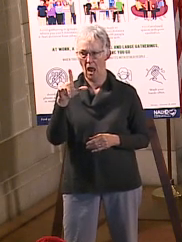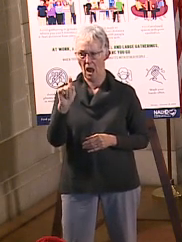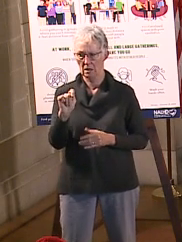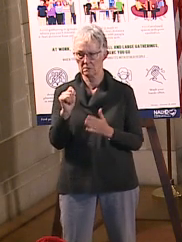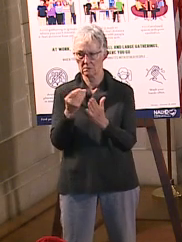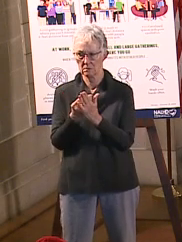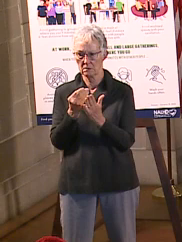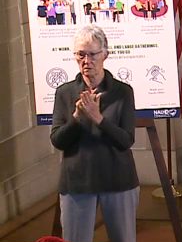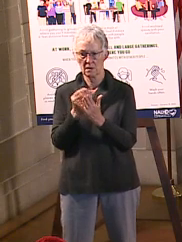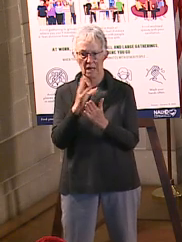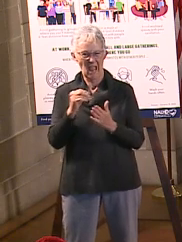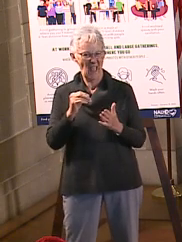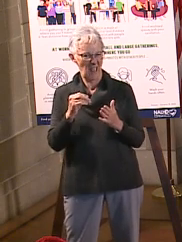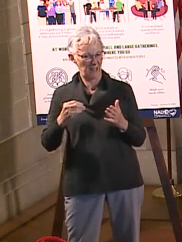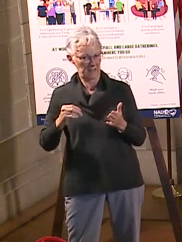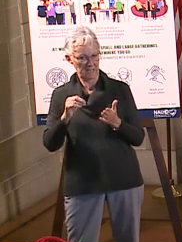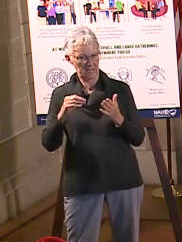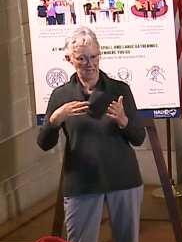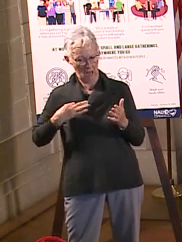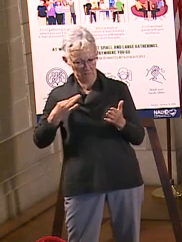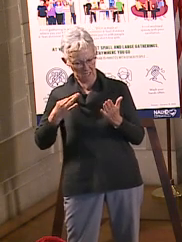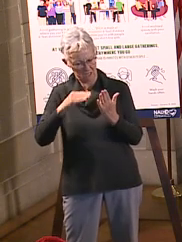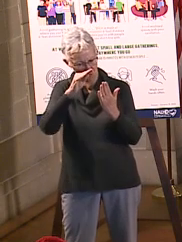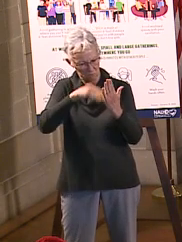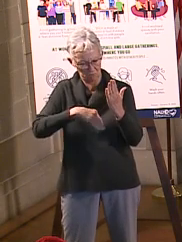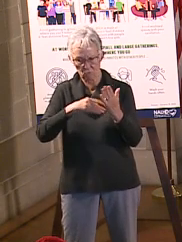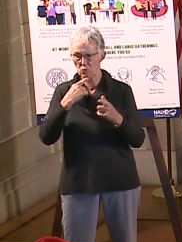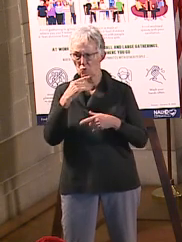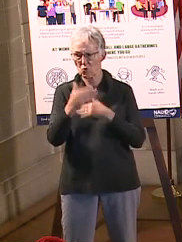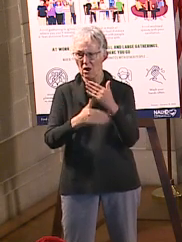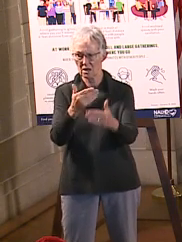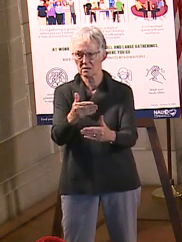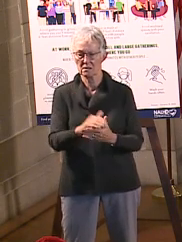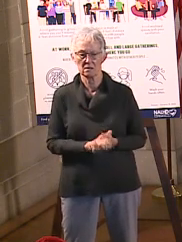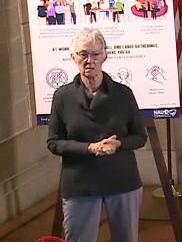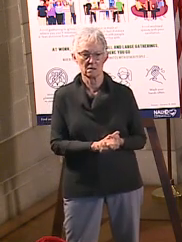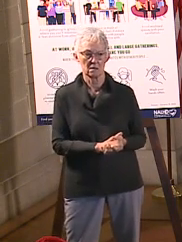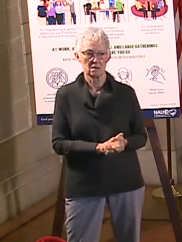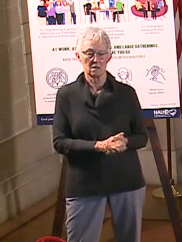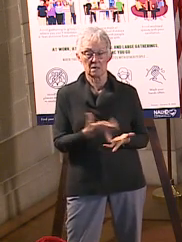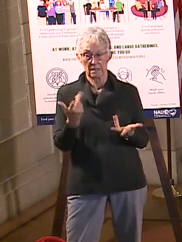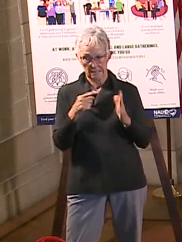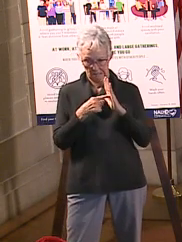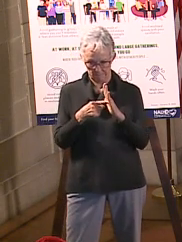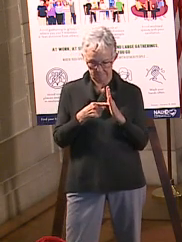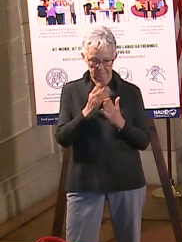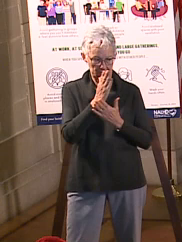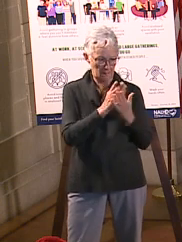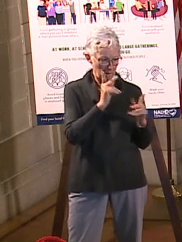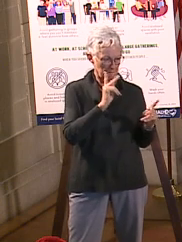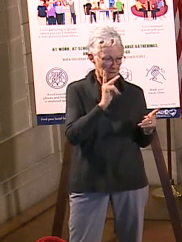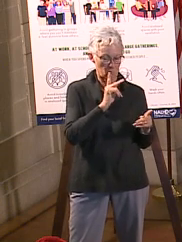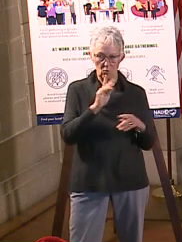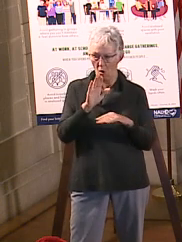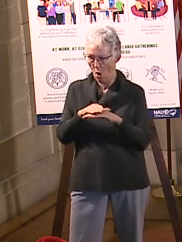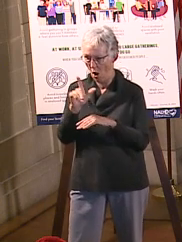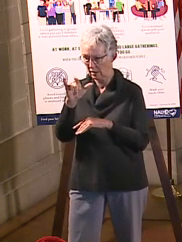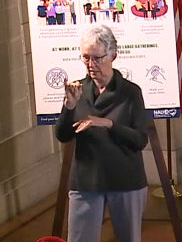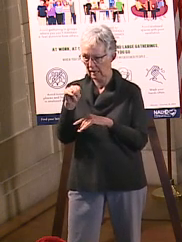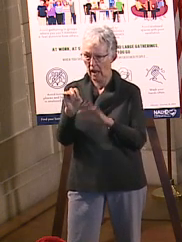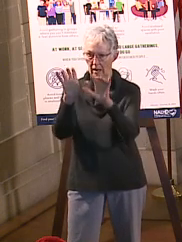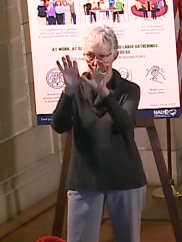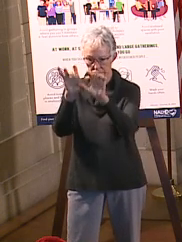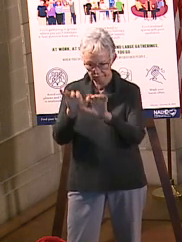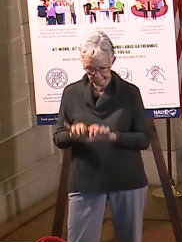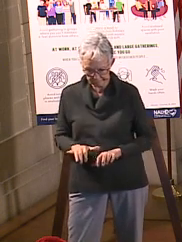the application process. Some people had, for example, gone online, didn't save their application when they